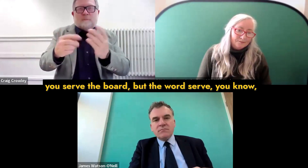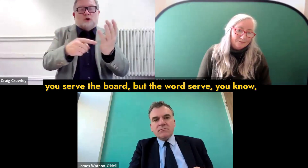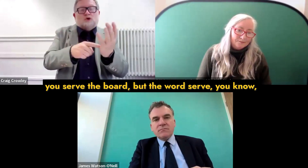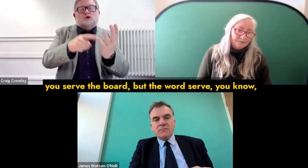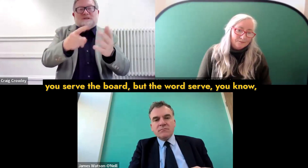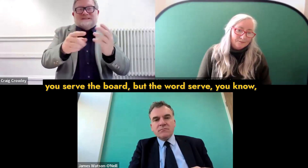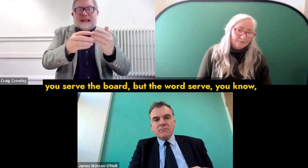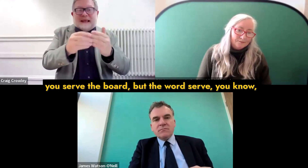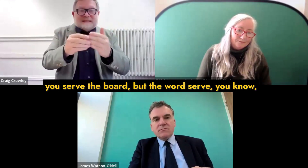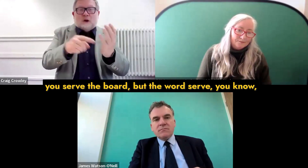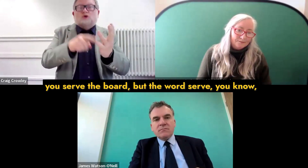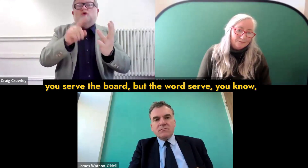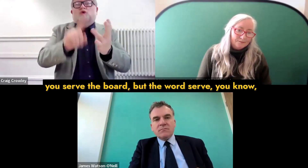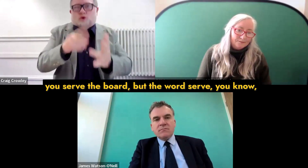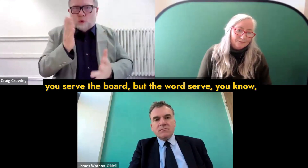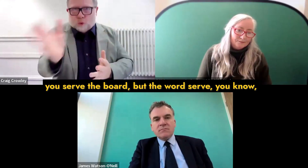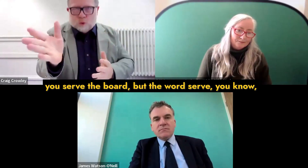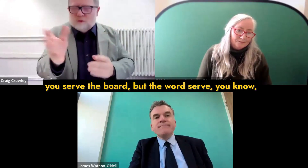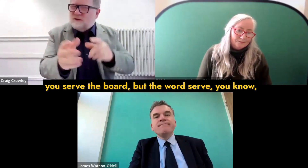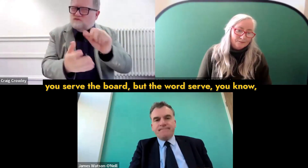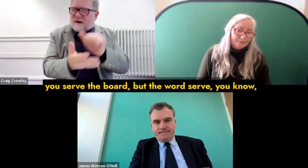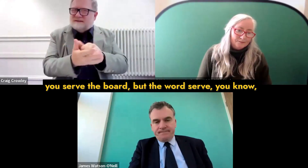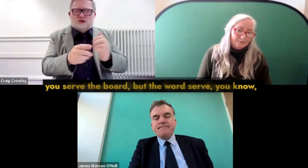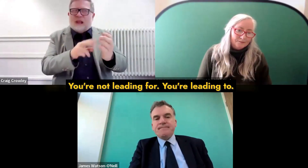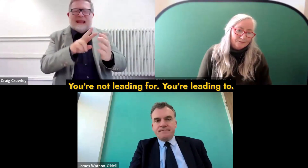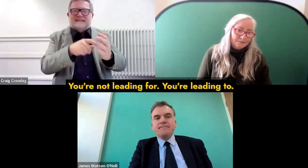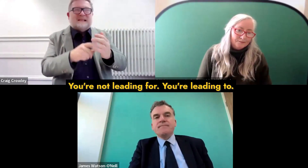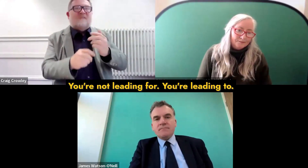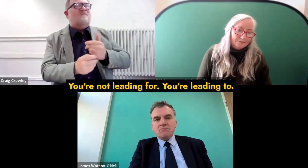board, but the word serve,